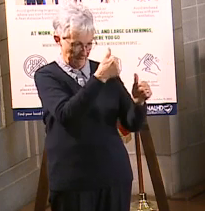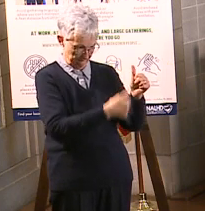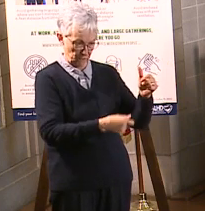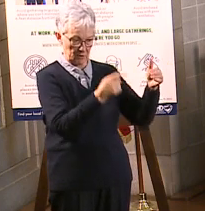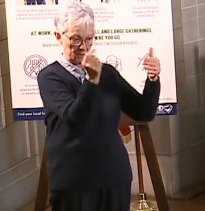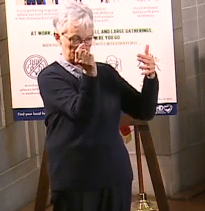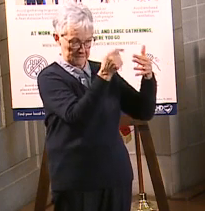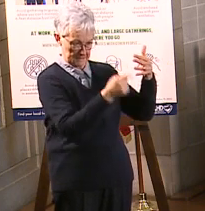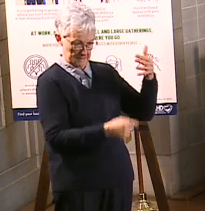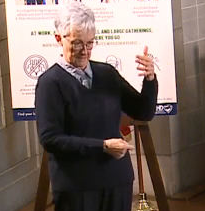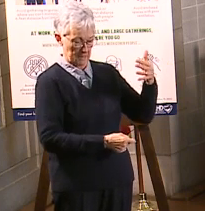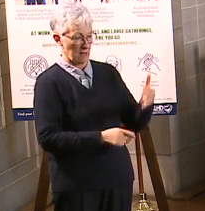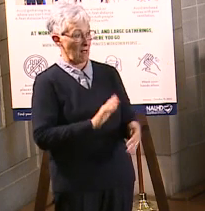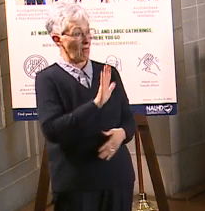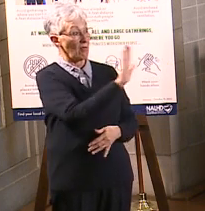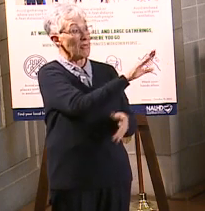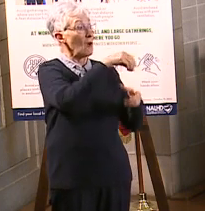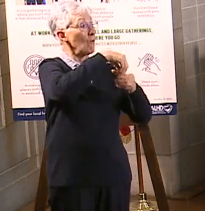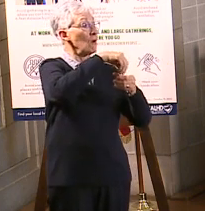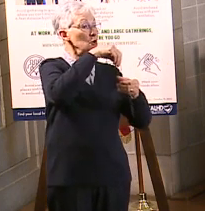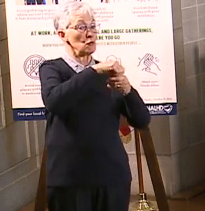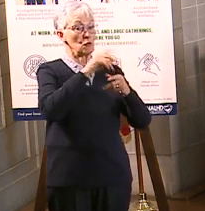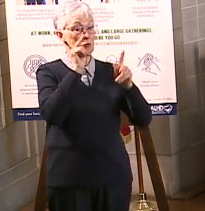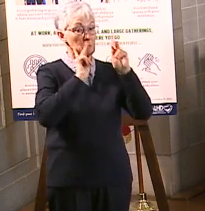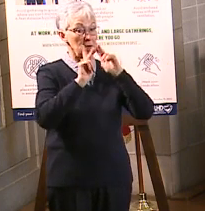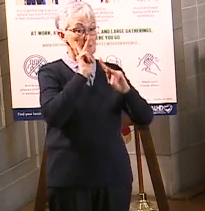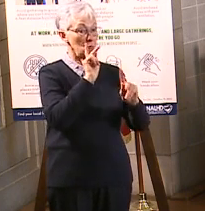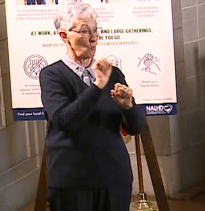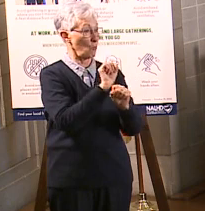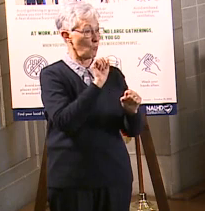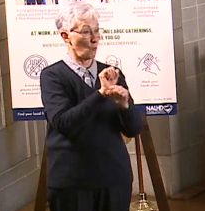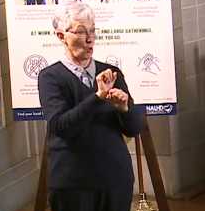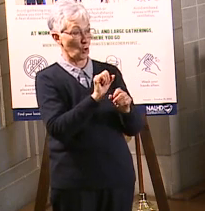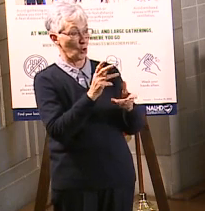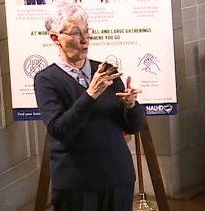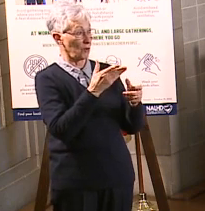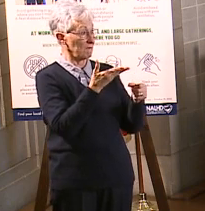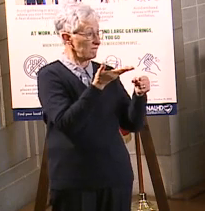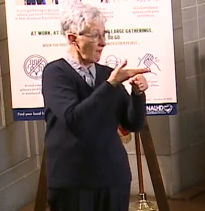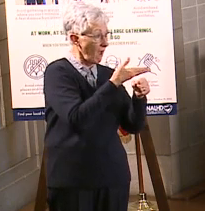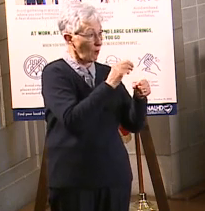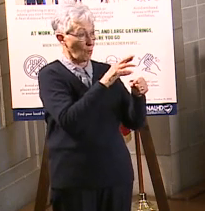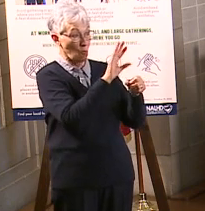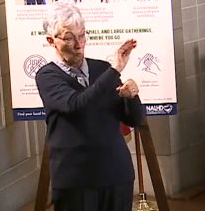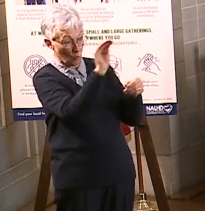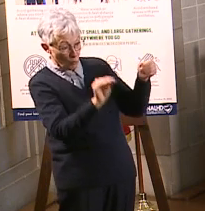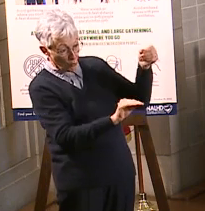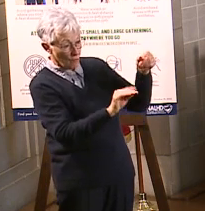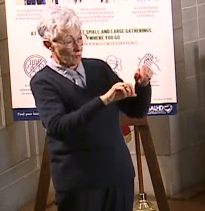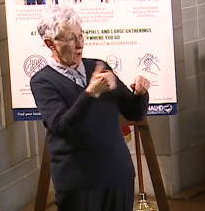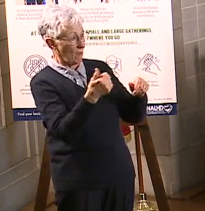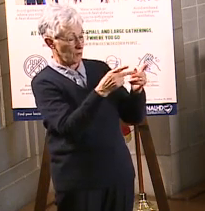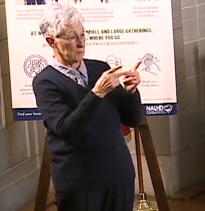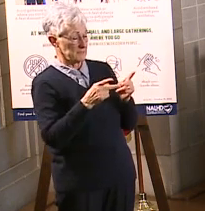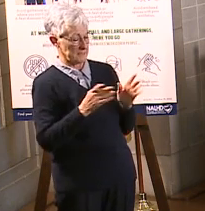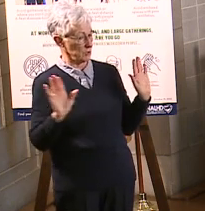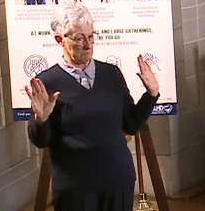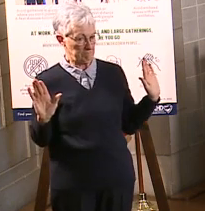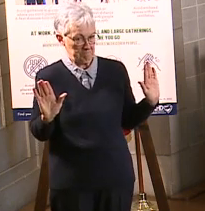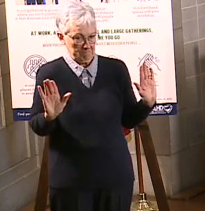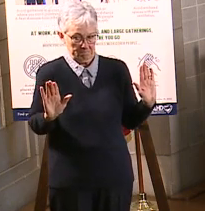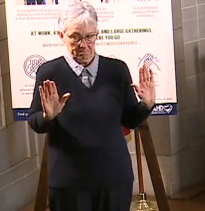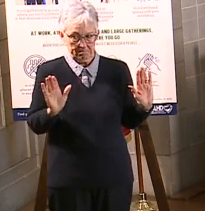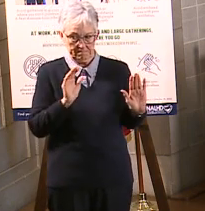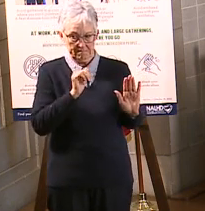have their own internal management moves, but we're going to be focused on making sure we take care of families here in Nebraska and making sure that